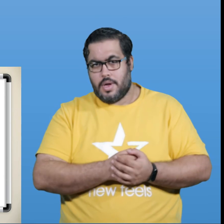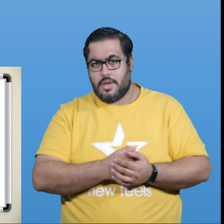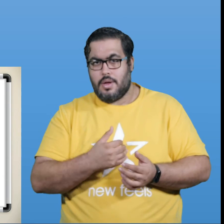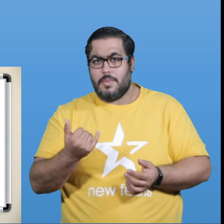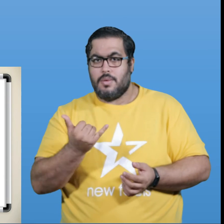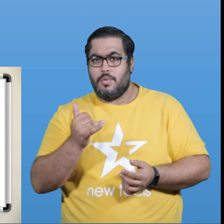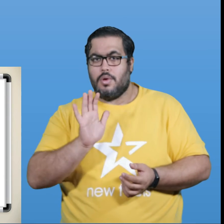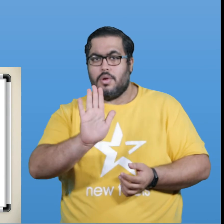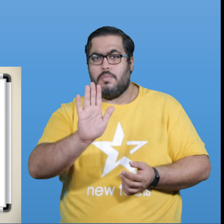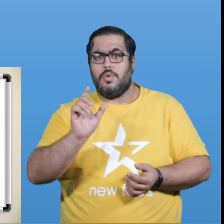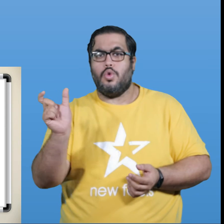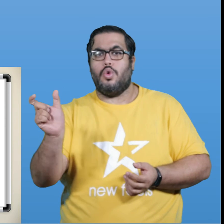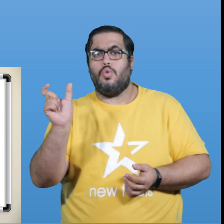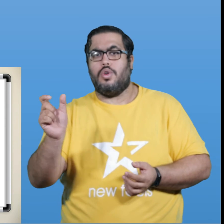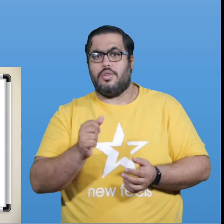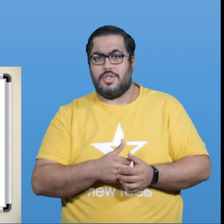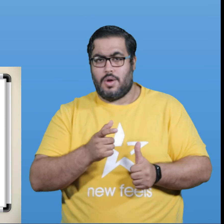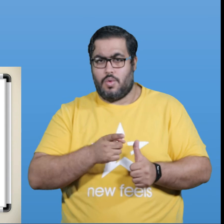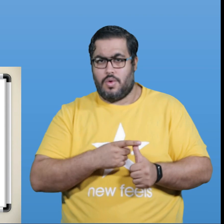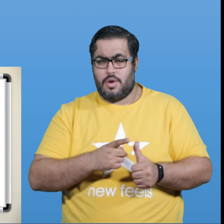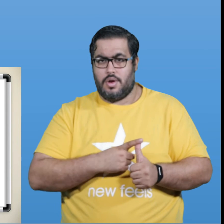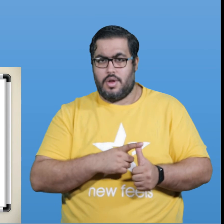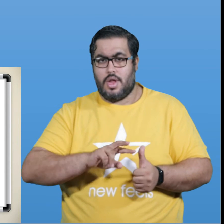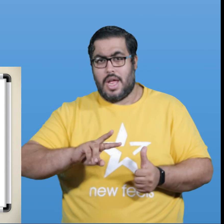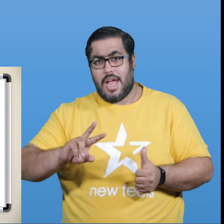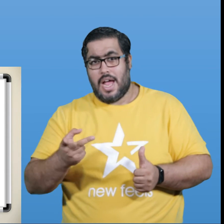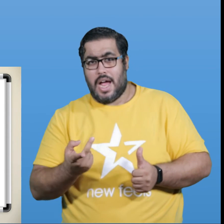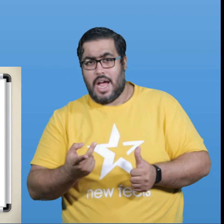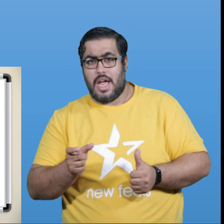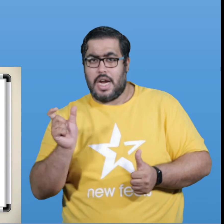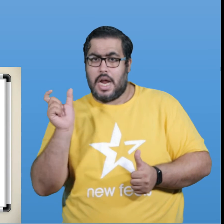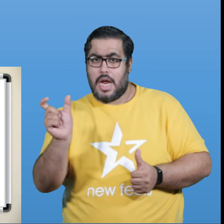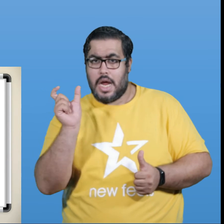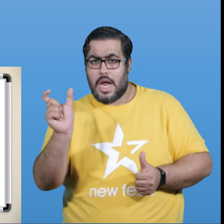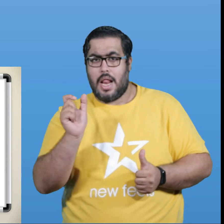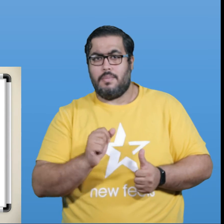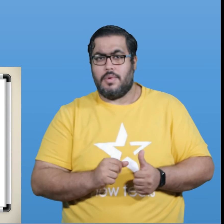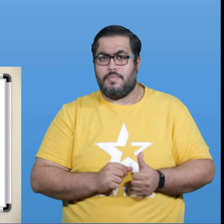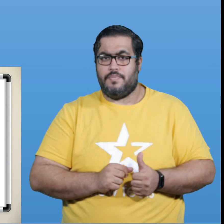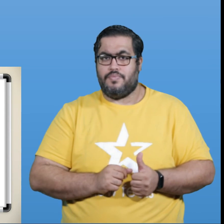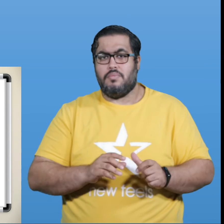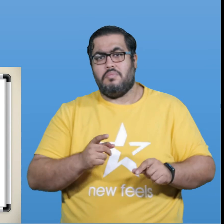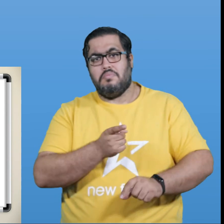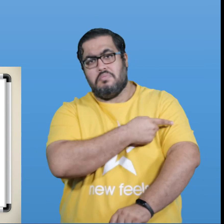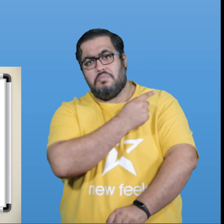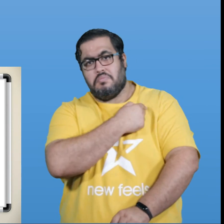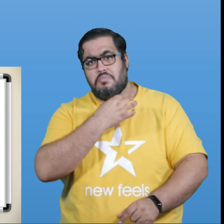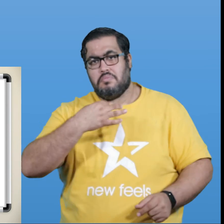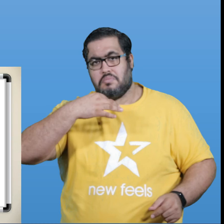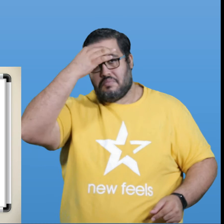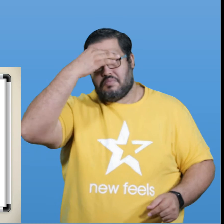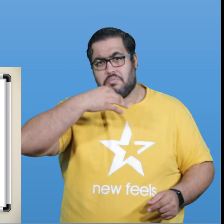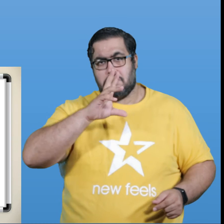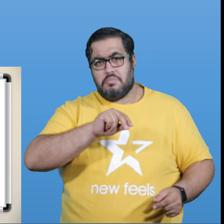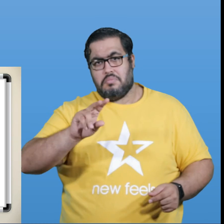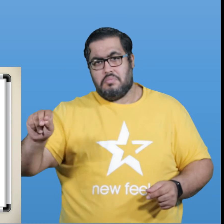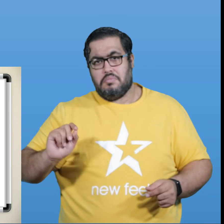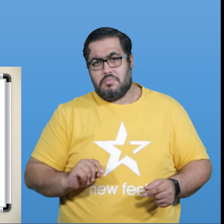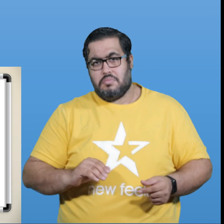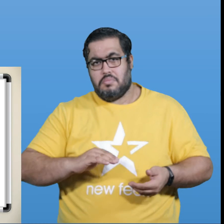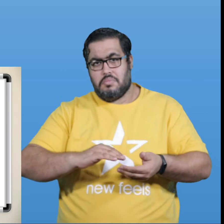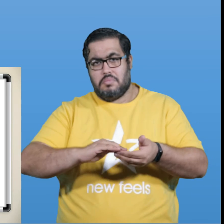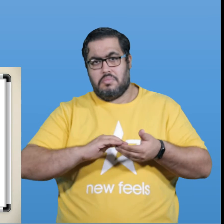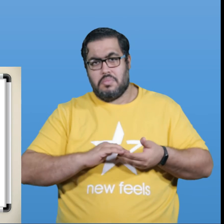you are advised to do the following. Number 1, we can change the vocabulary using the synonyms to help us